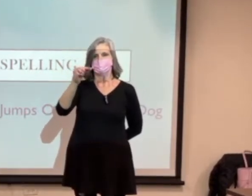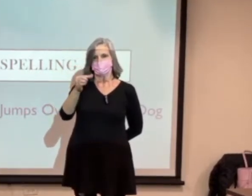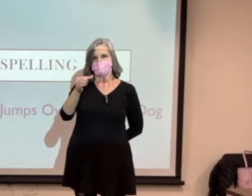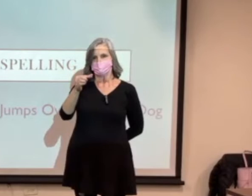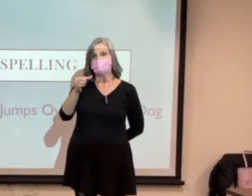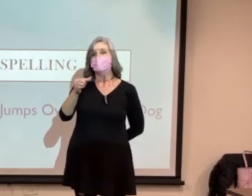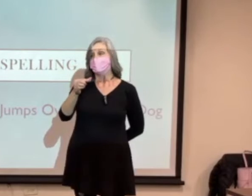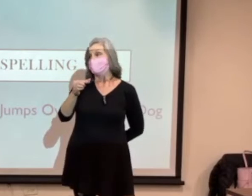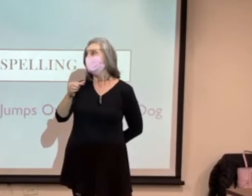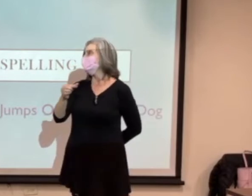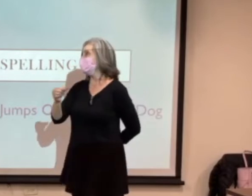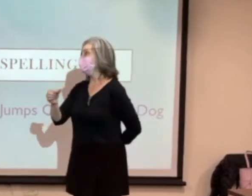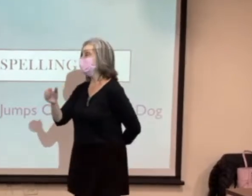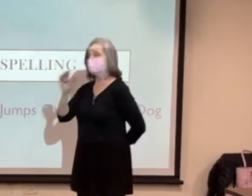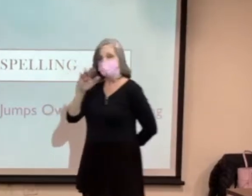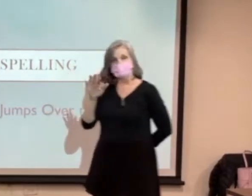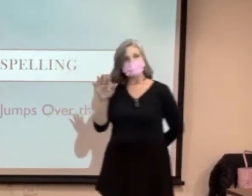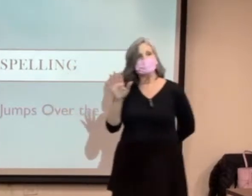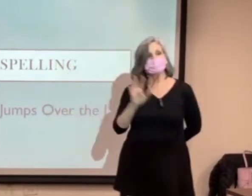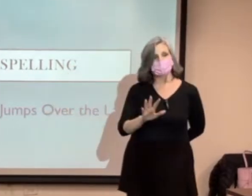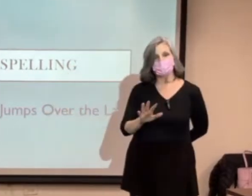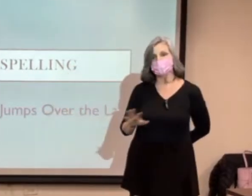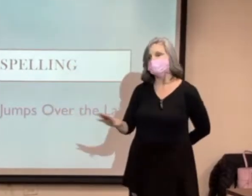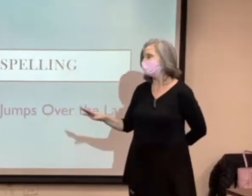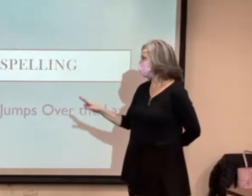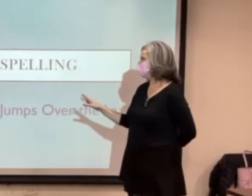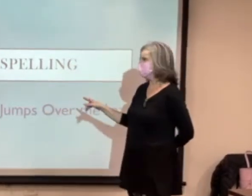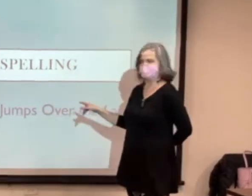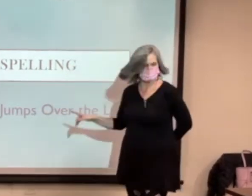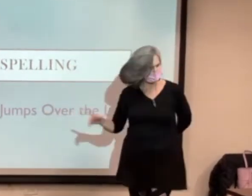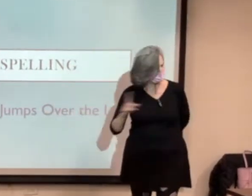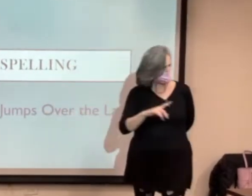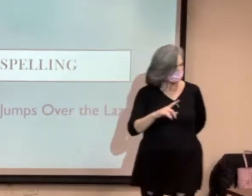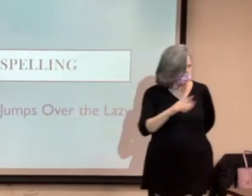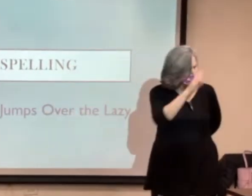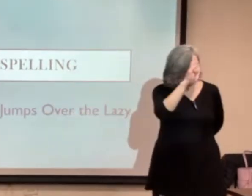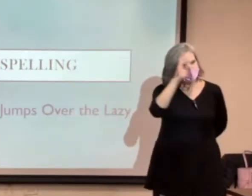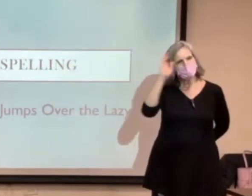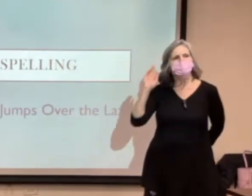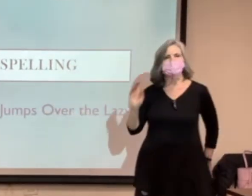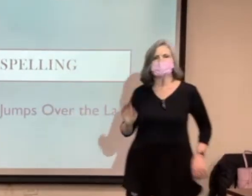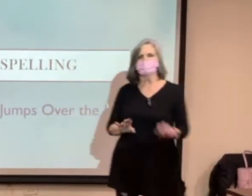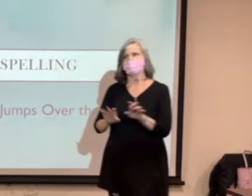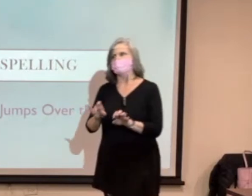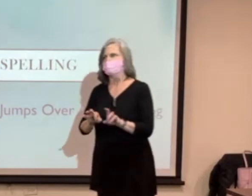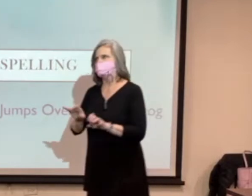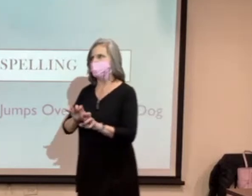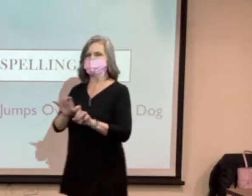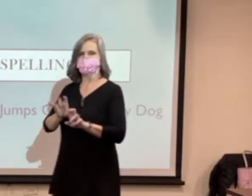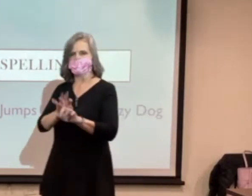Dog. All right, so that takes the ABCs out of order. So again, I think this is in the handout. We might remember this from typing